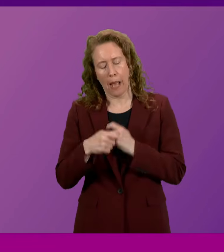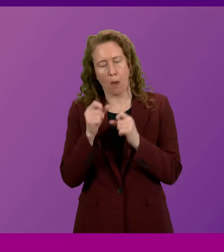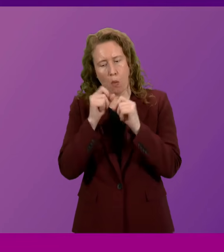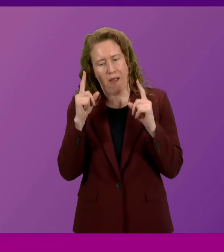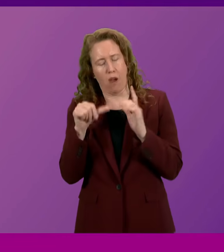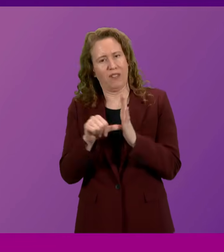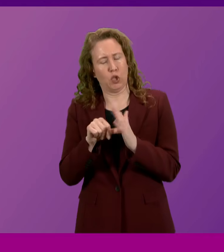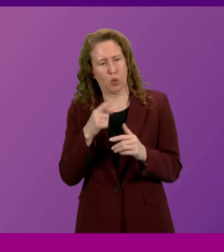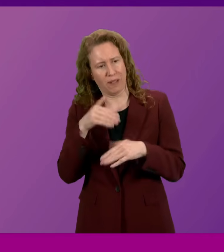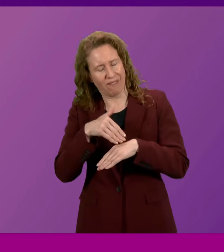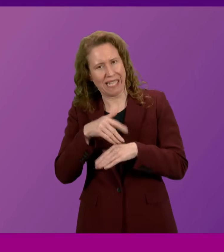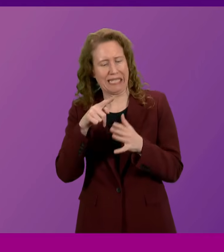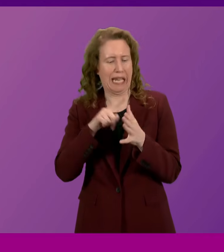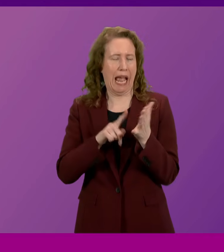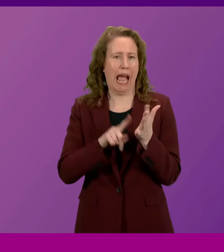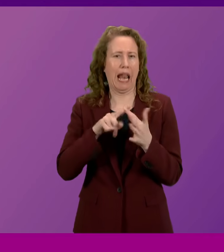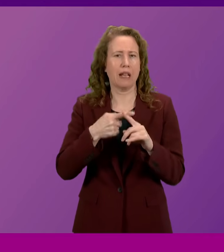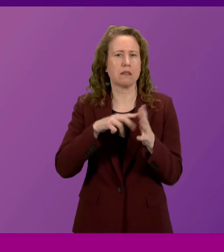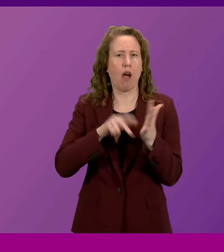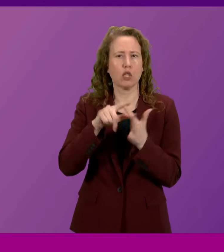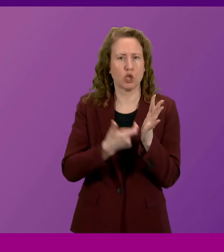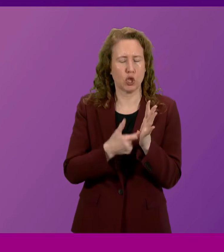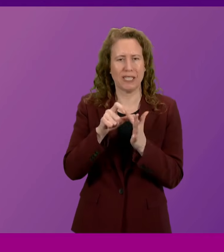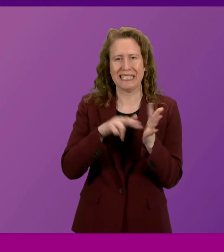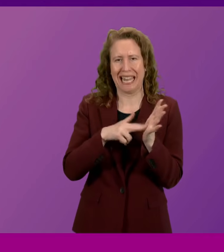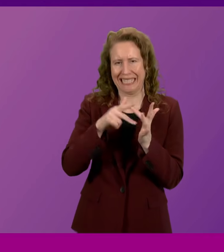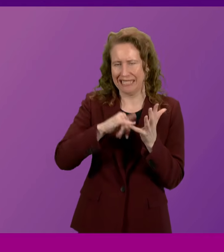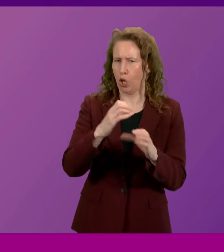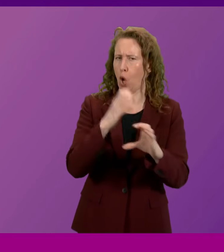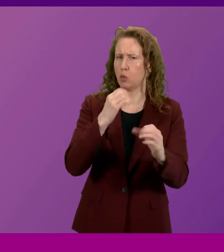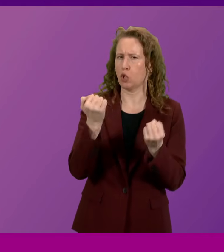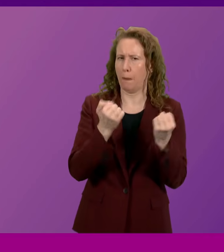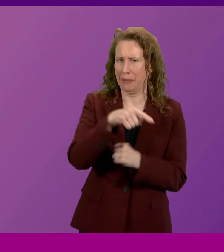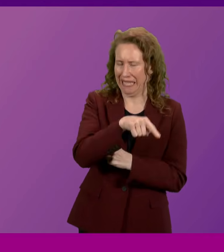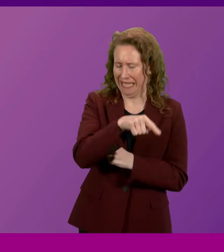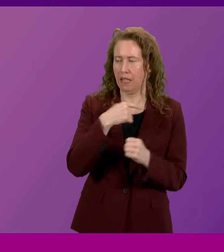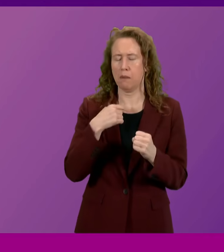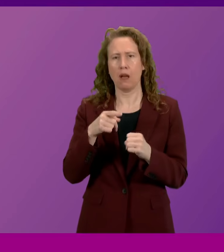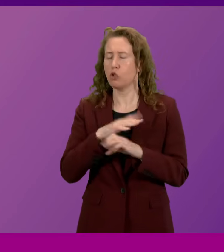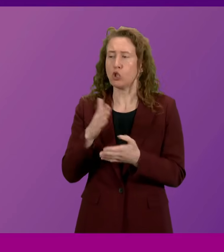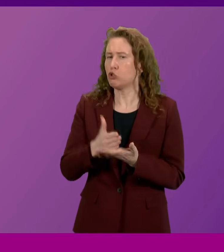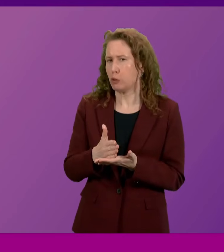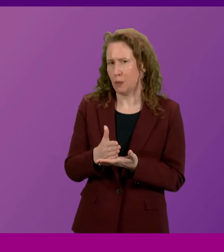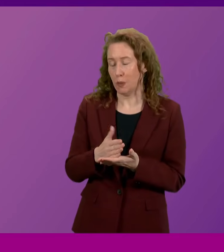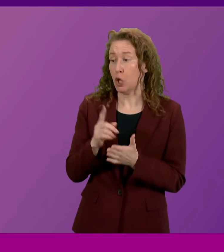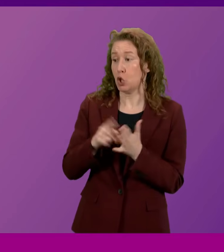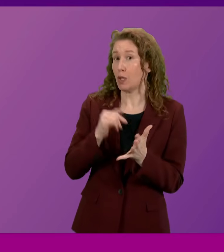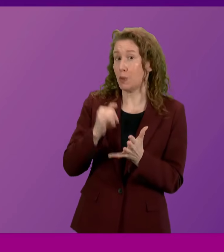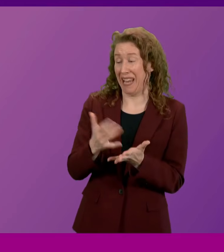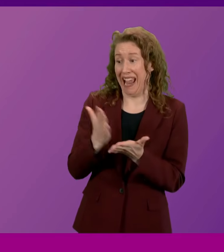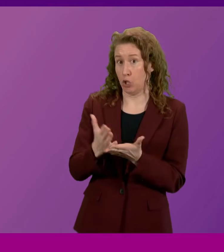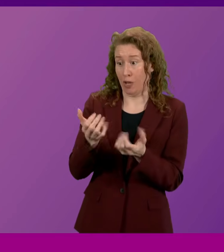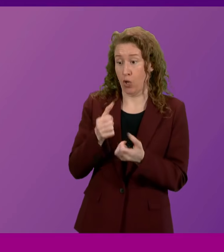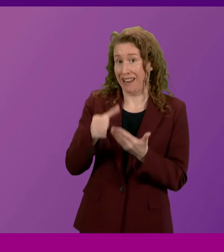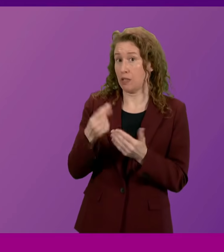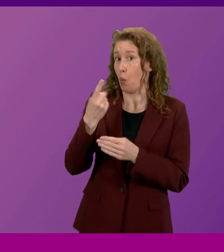a few weeks ago and was doing what he could to help the company. But that is not true. John Swinney received a letter almost a